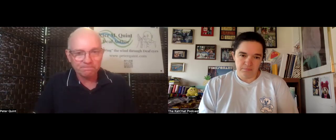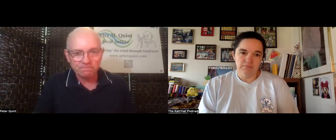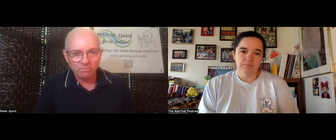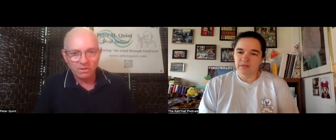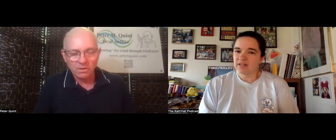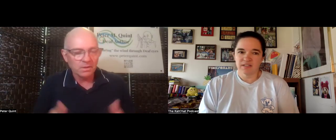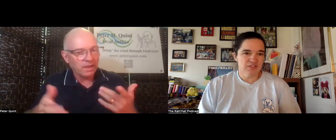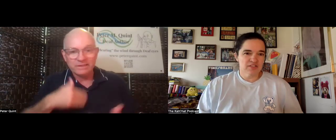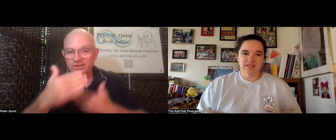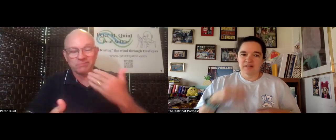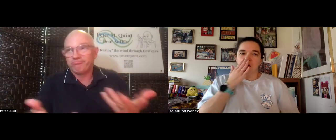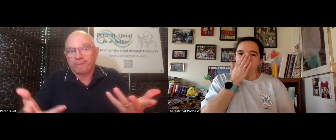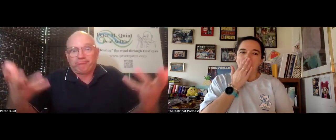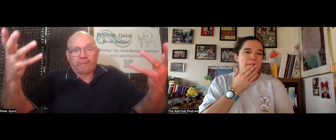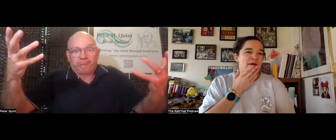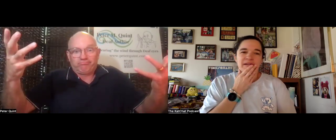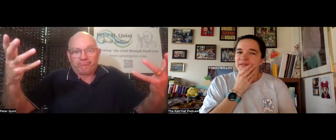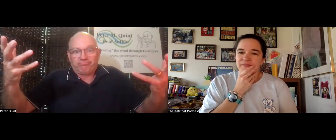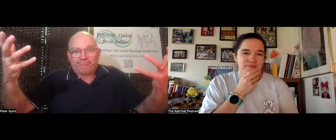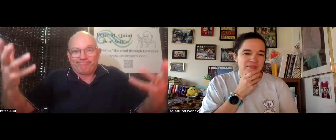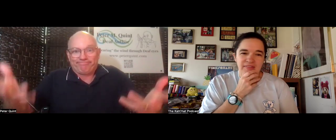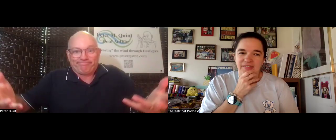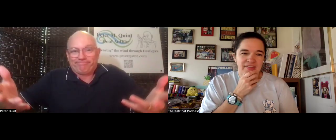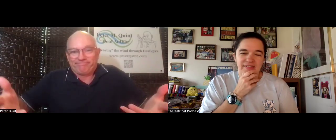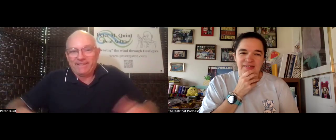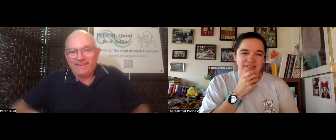Thea. And it's just